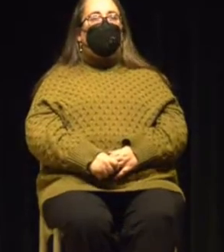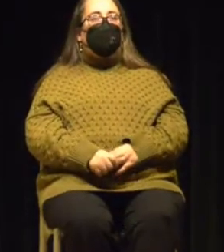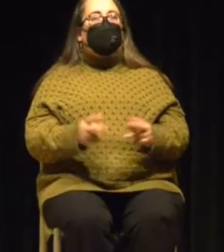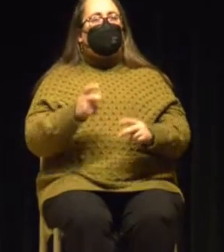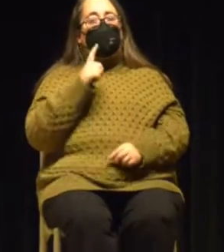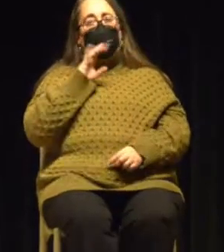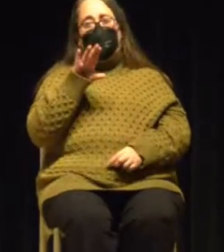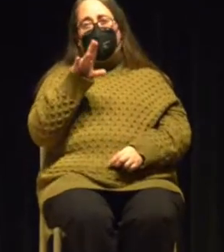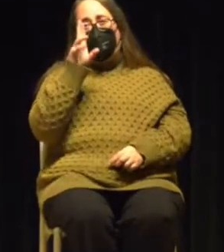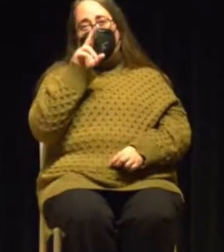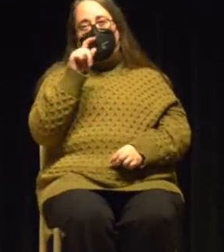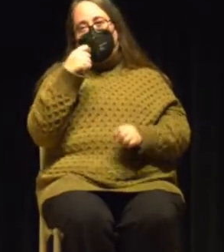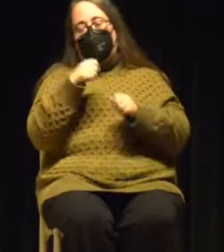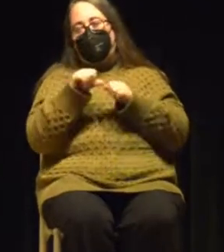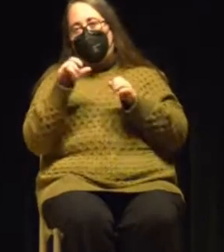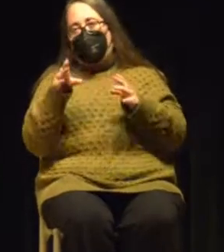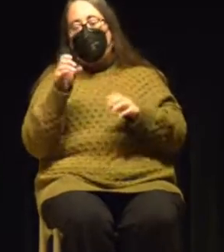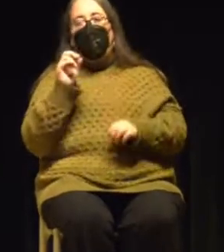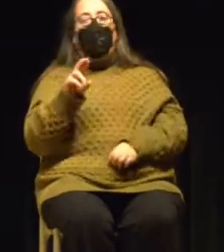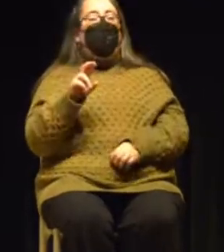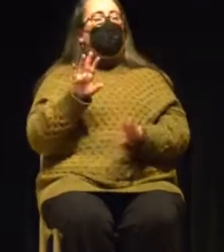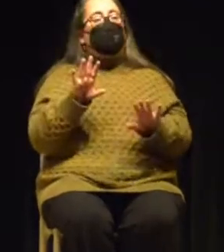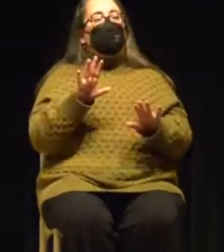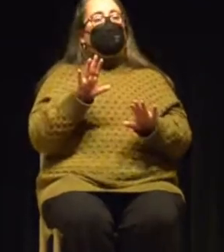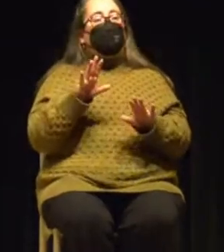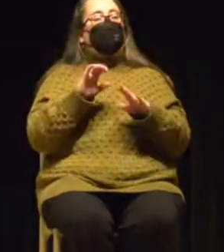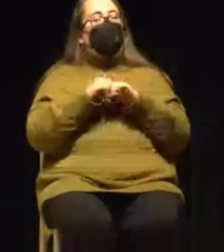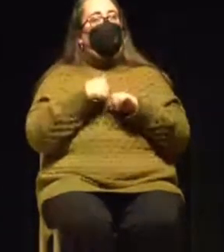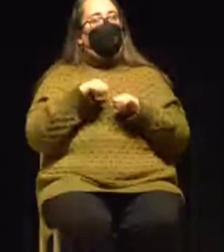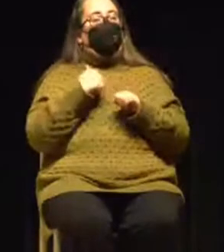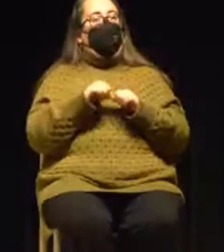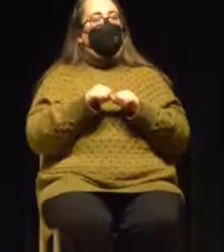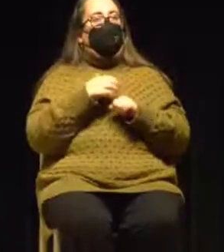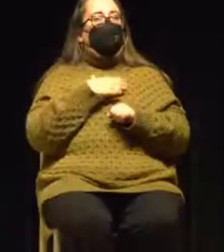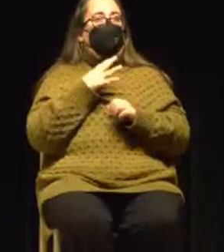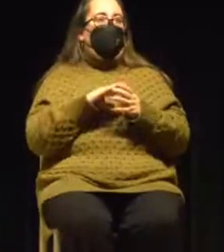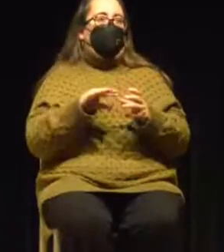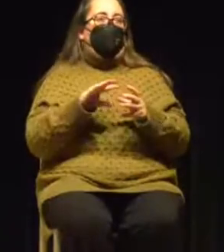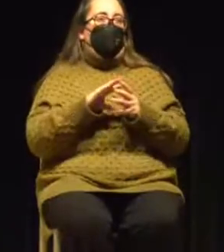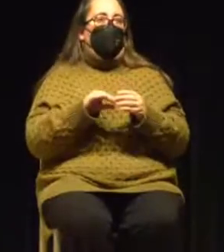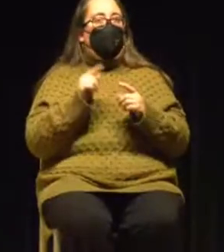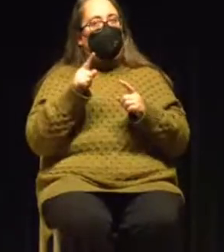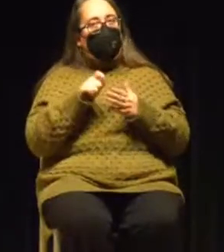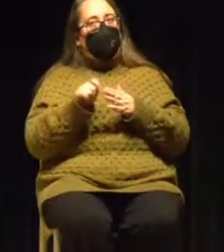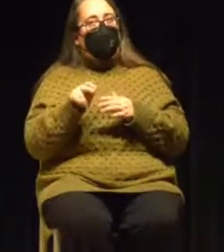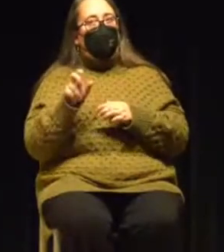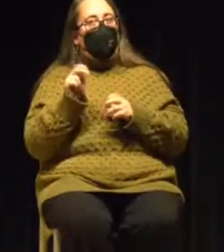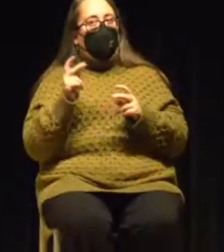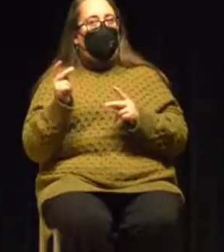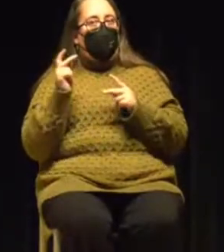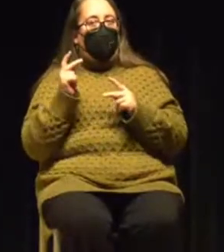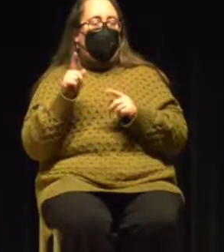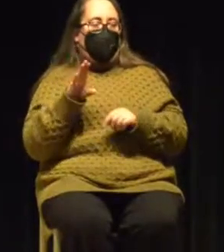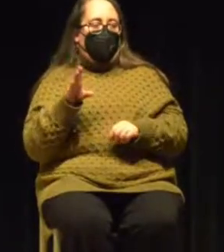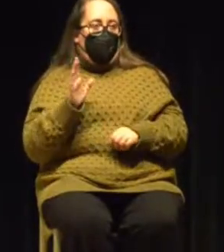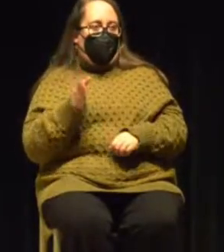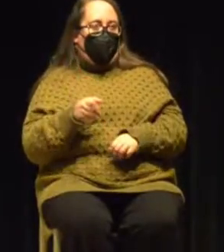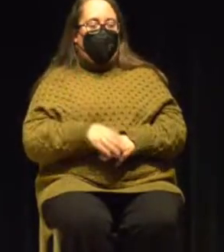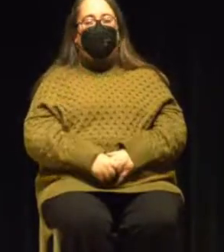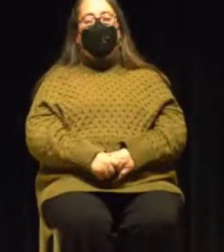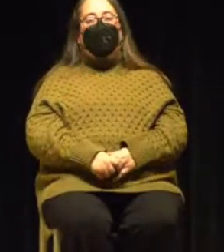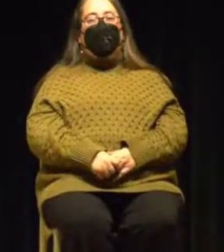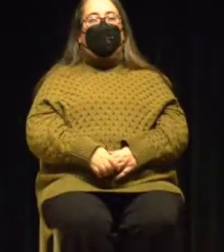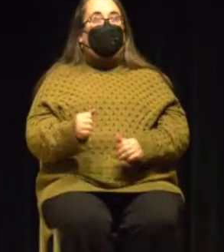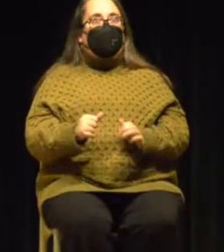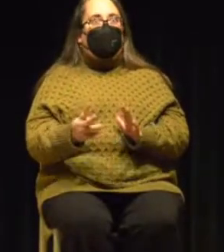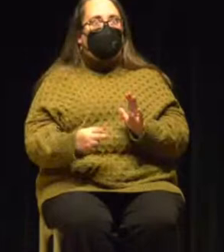do you remember it this way? Or did you? At the end of the day, what matters is how I remember. Mm-hmm. It's my story. They can write their own memoirs, which they never will. Because